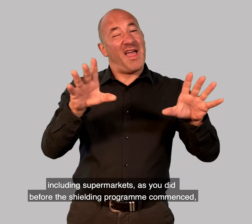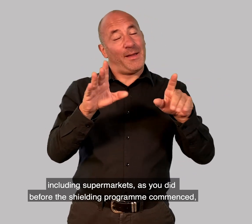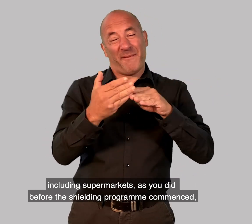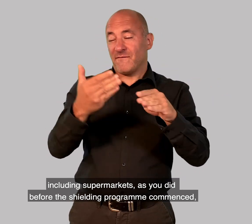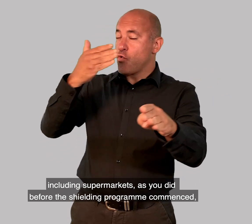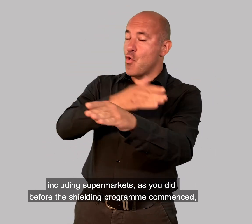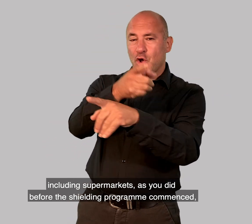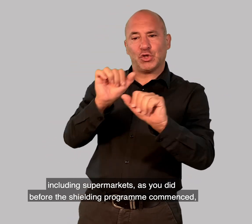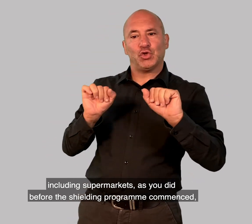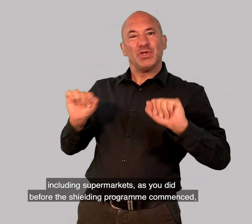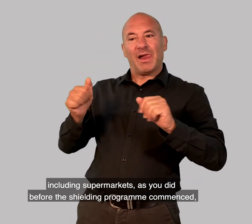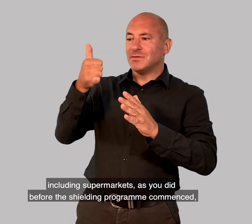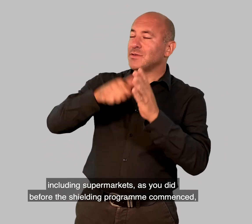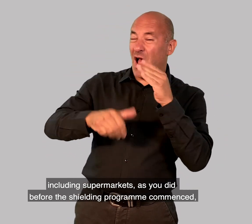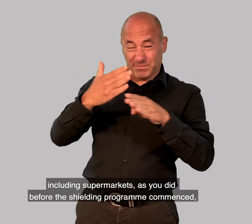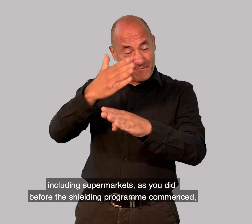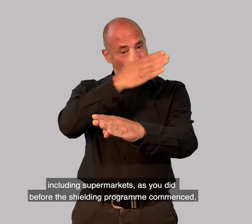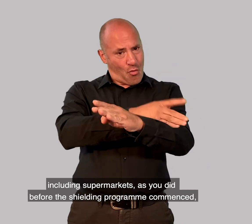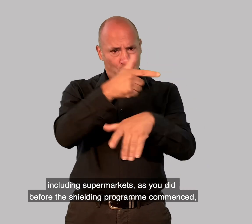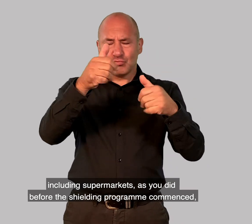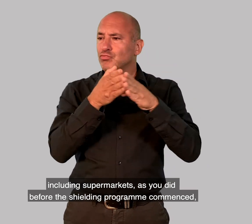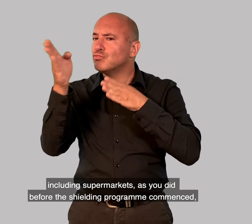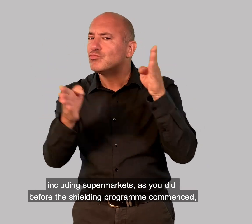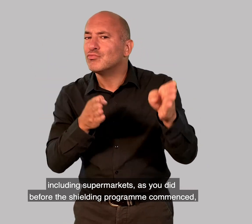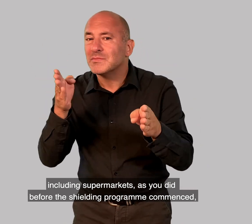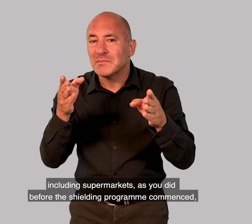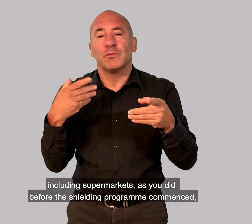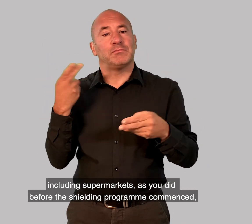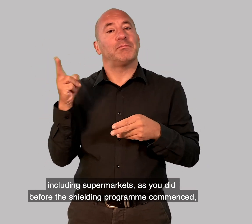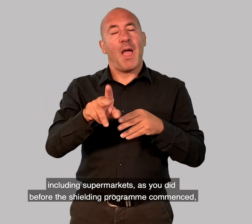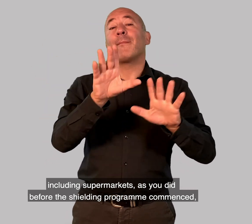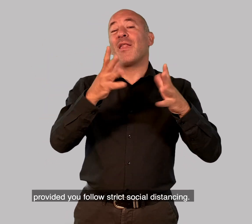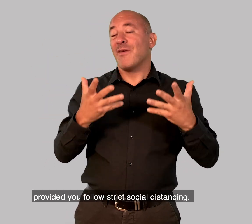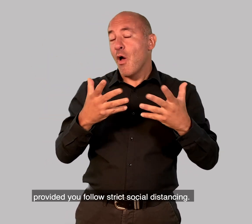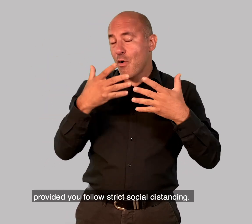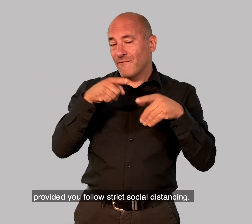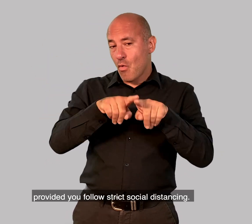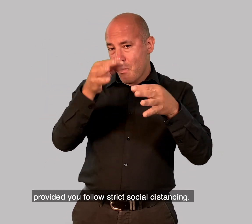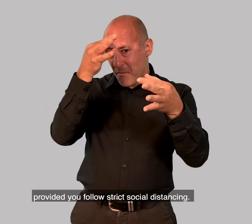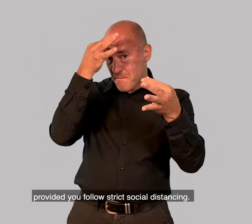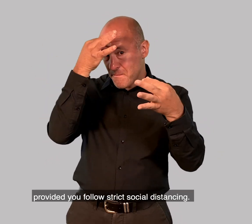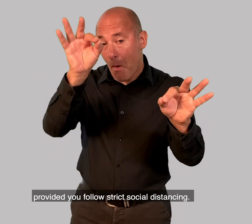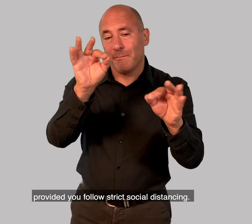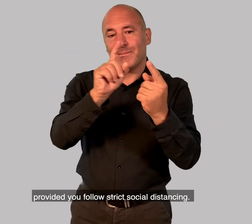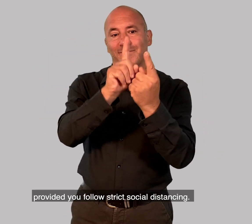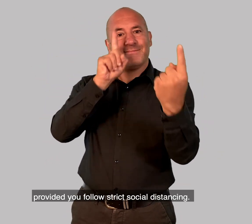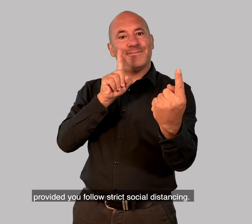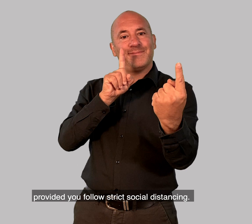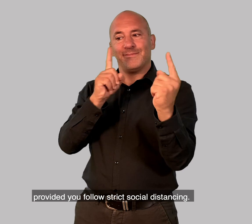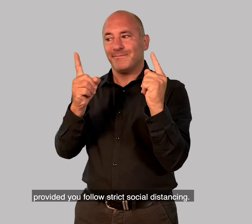before the shielding programme commenced, provided you follow strict social distancing.